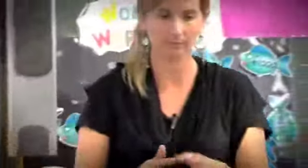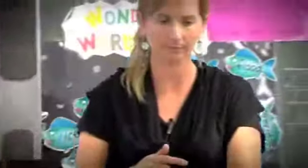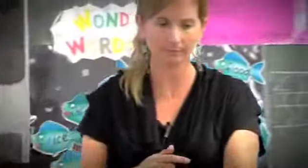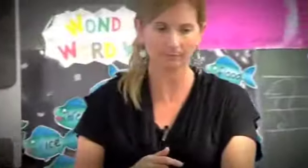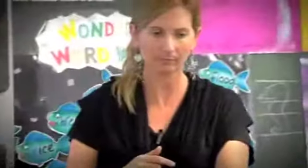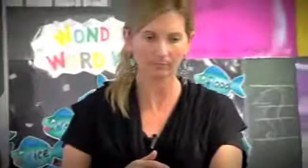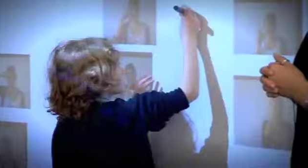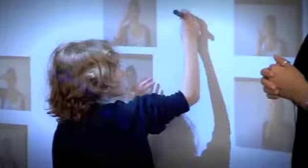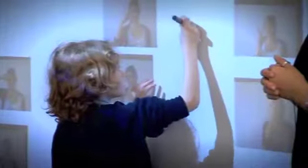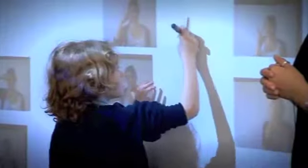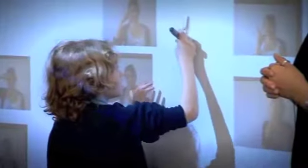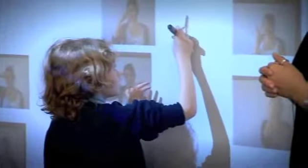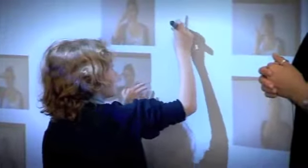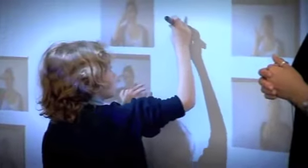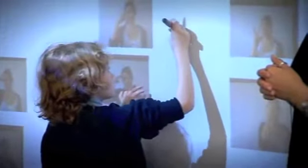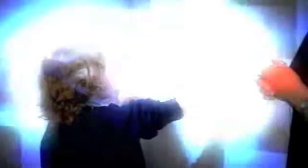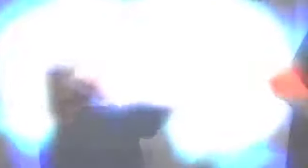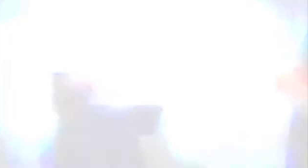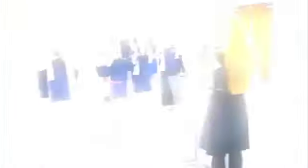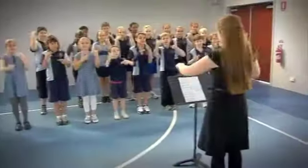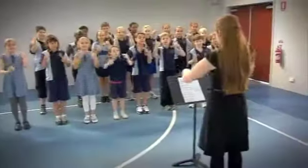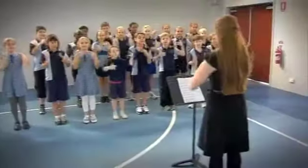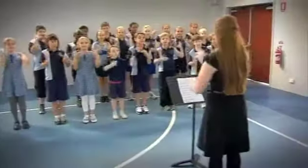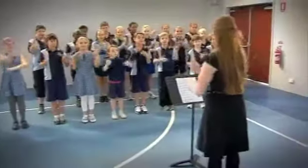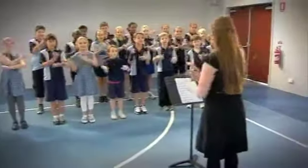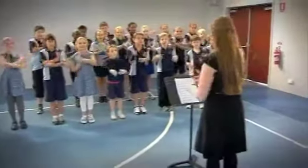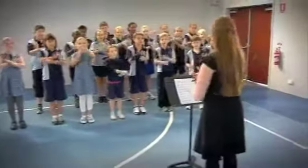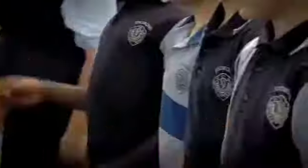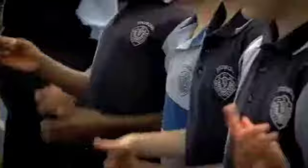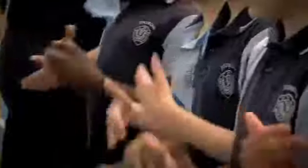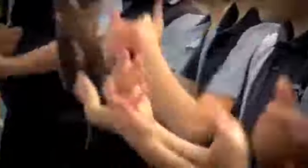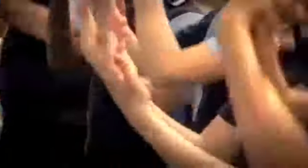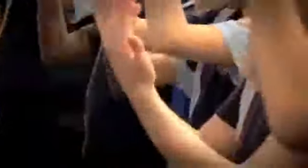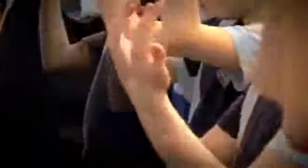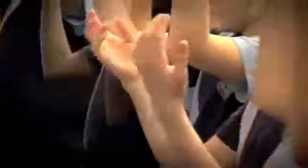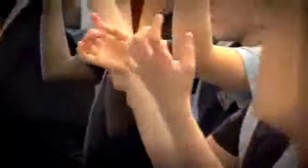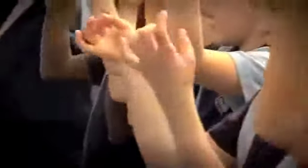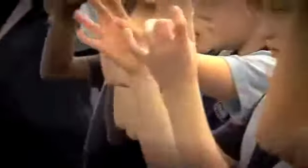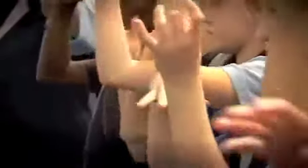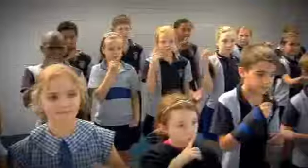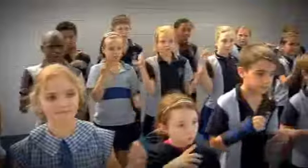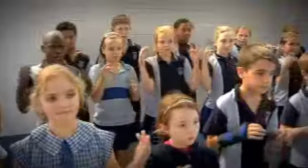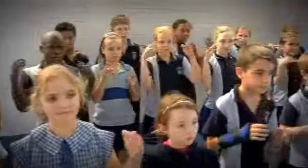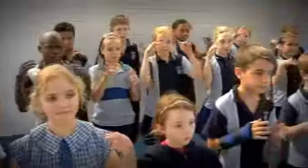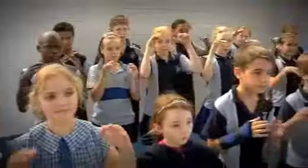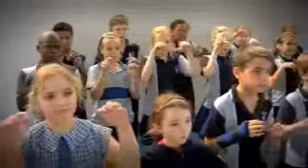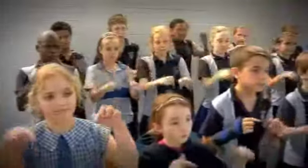discos and music programs. The school's sighting choir is internationally recognised and has featured in several